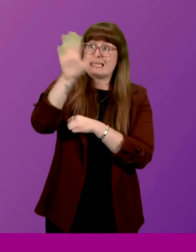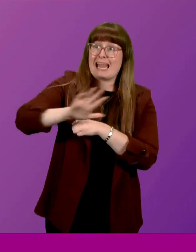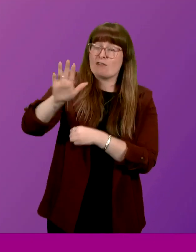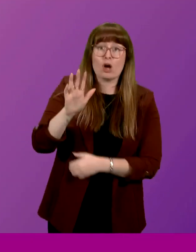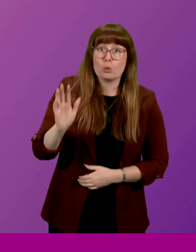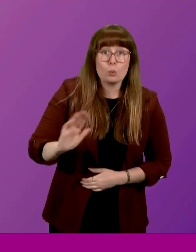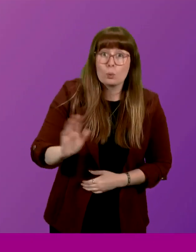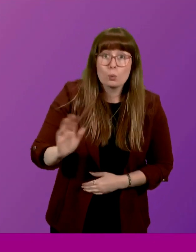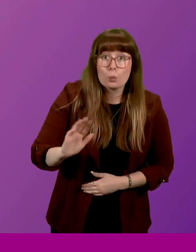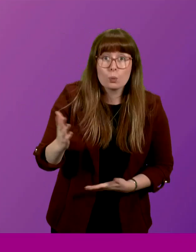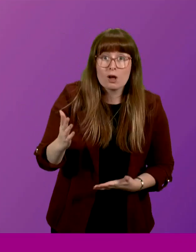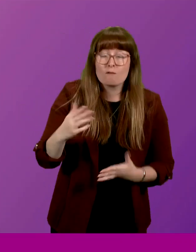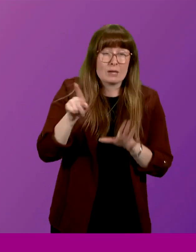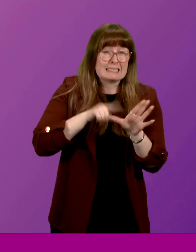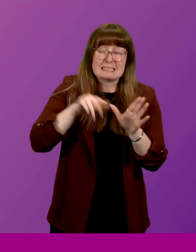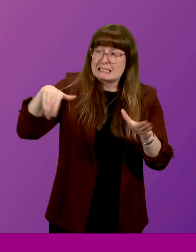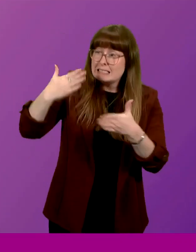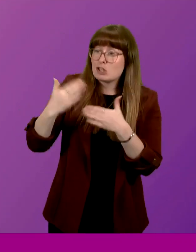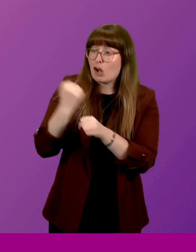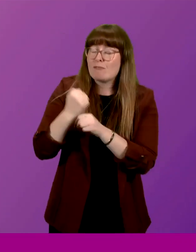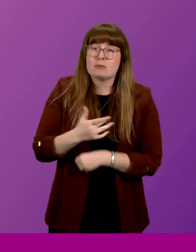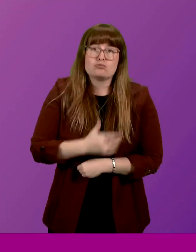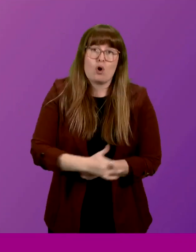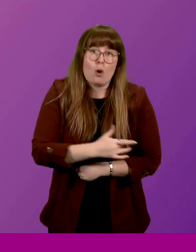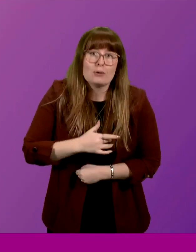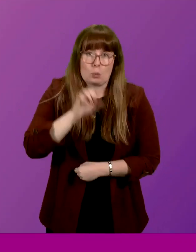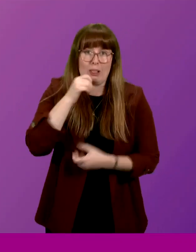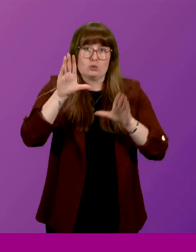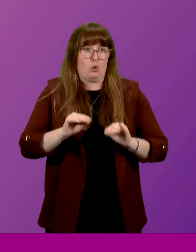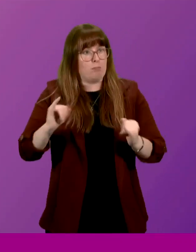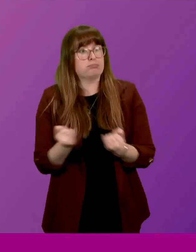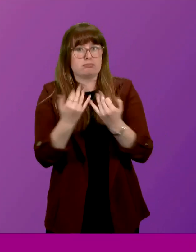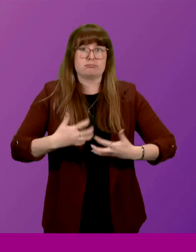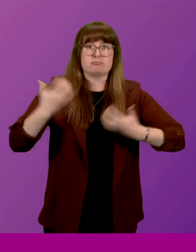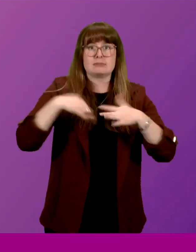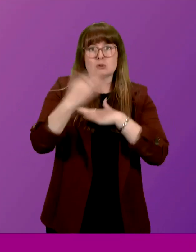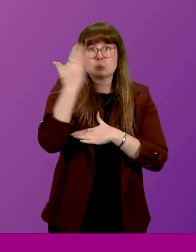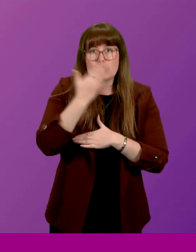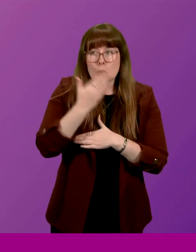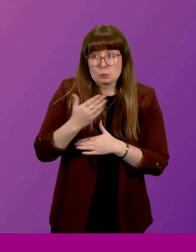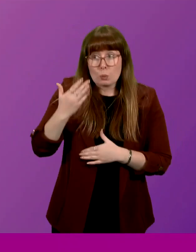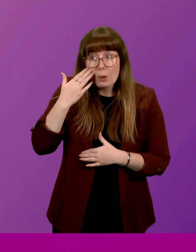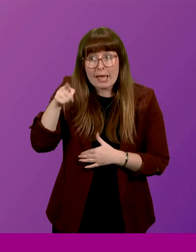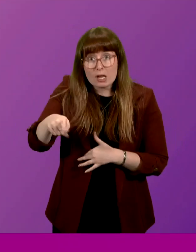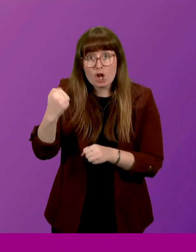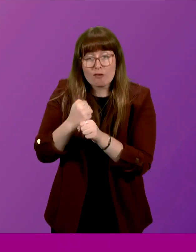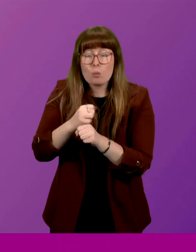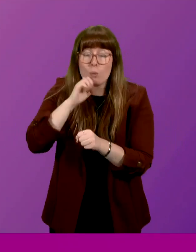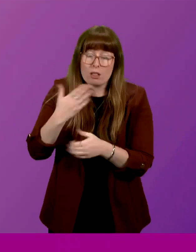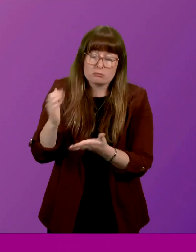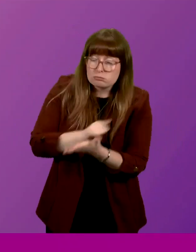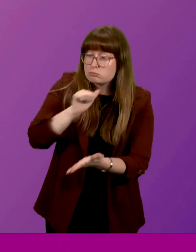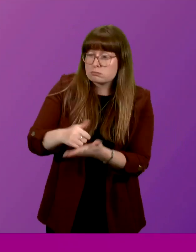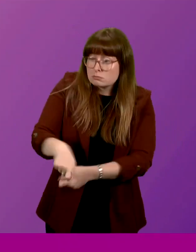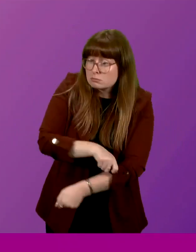For years, this government has promised but failed to stem the violence in our schools. So when will this government start taking real action, such